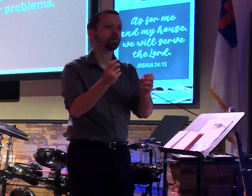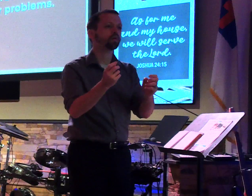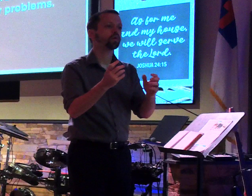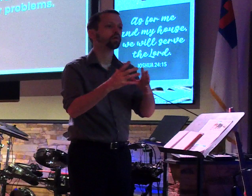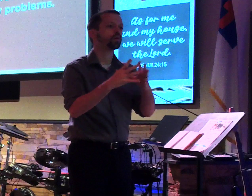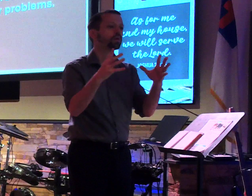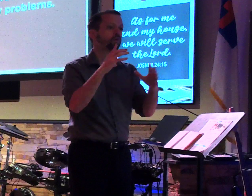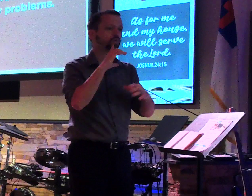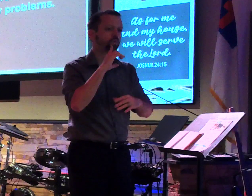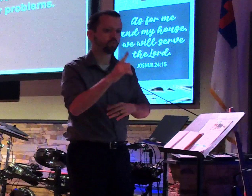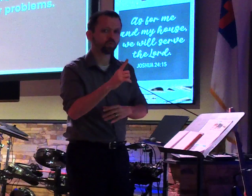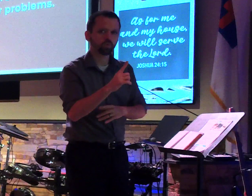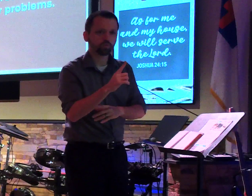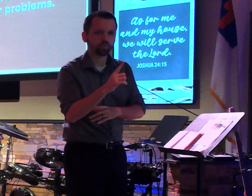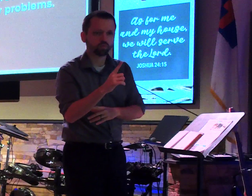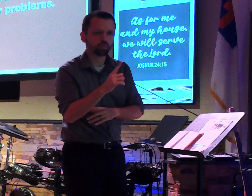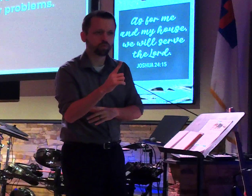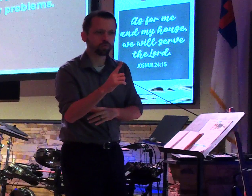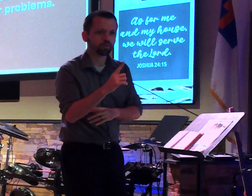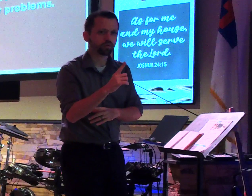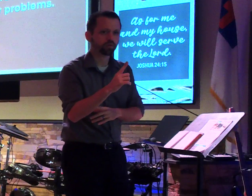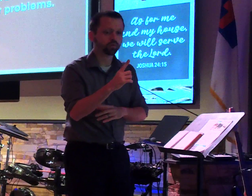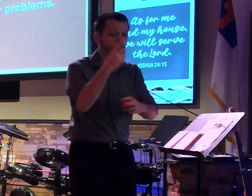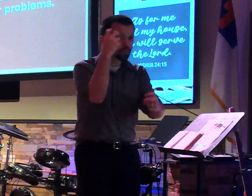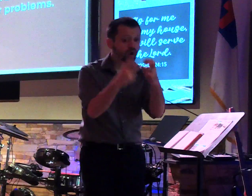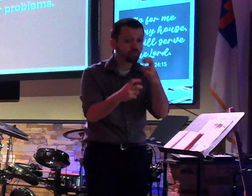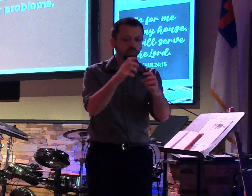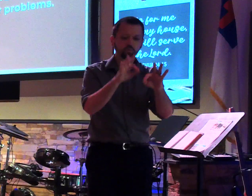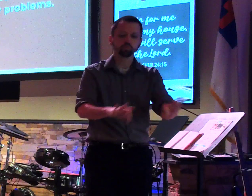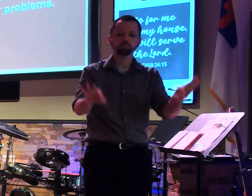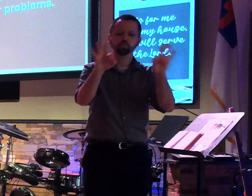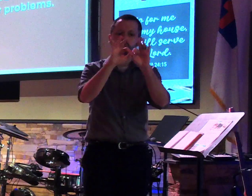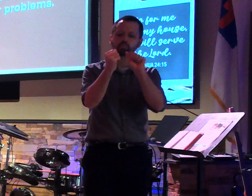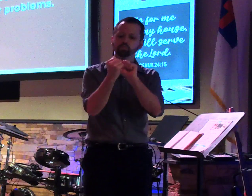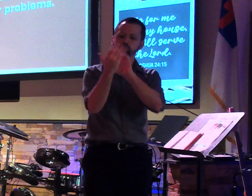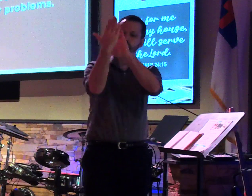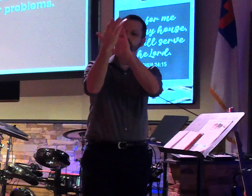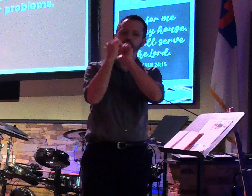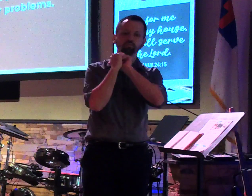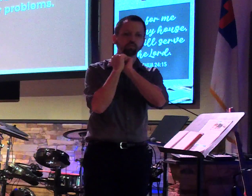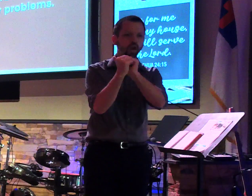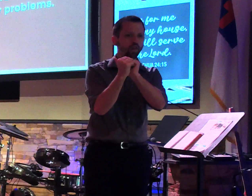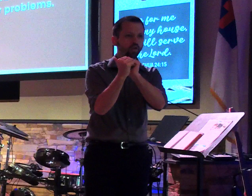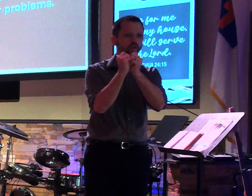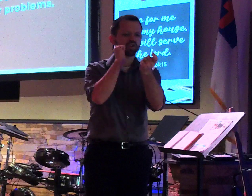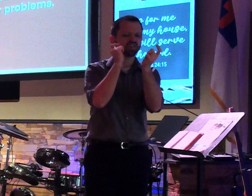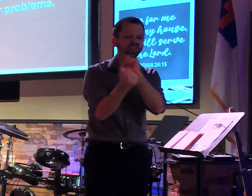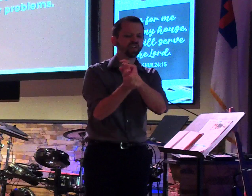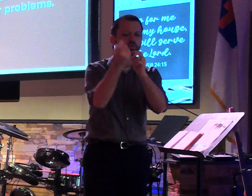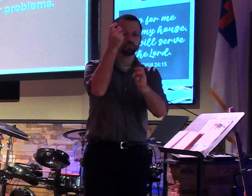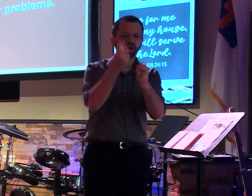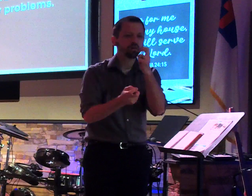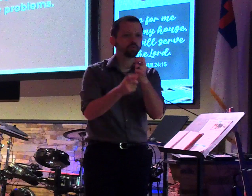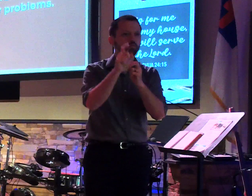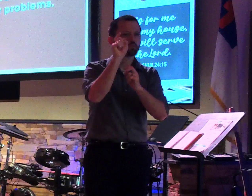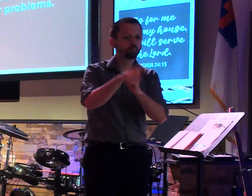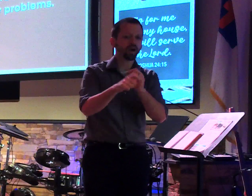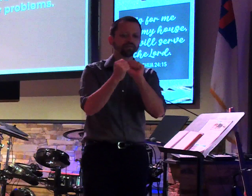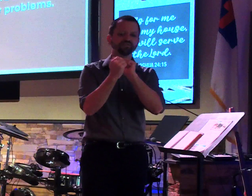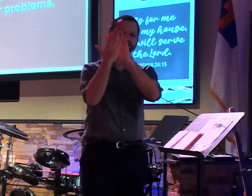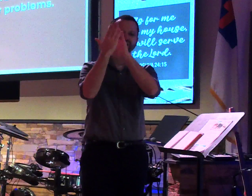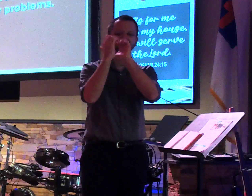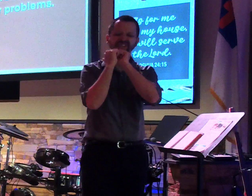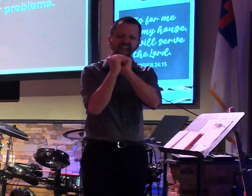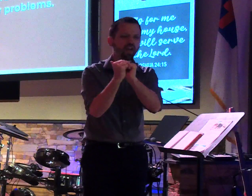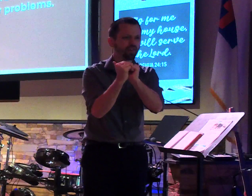You have to tackle these things together. When you encounter change or trials, you got to tackle it together.